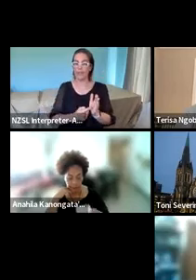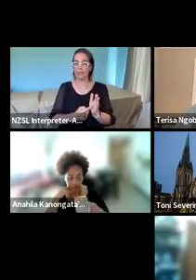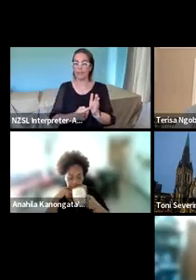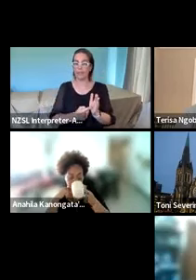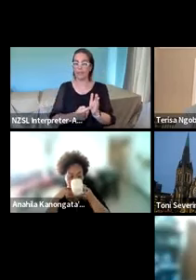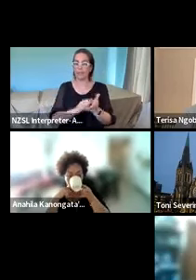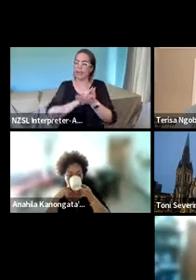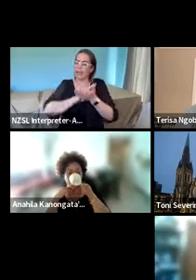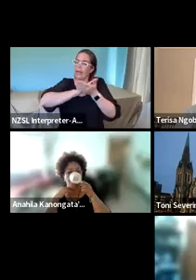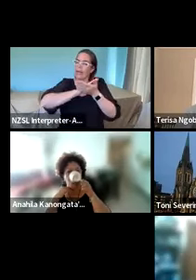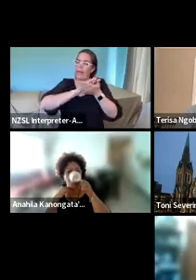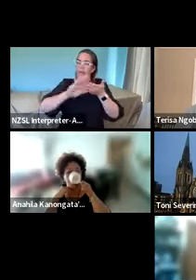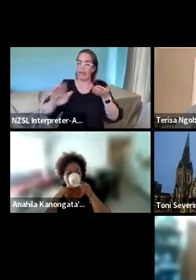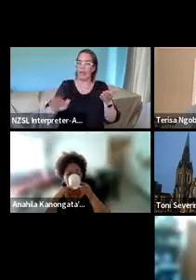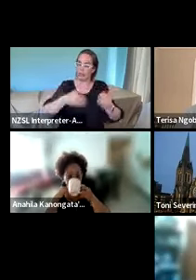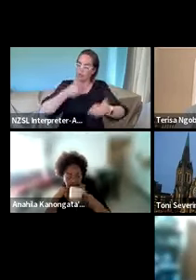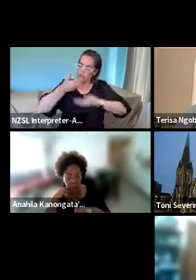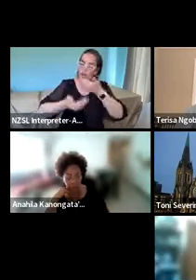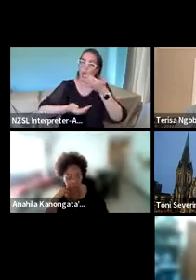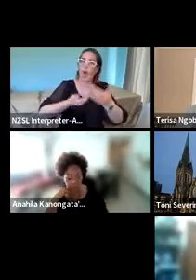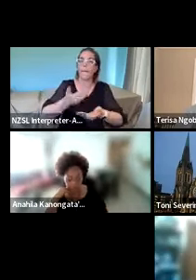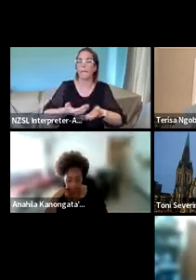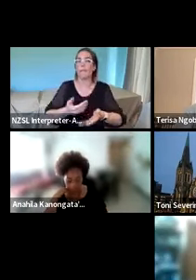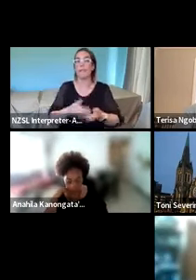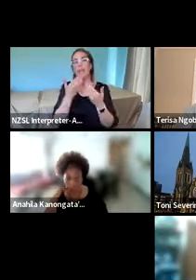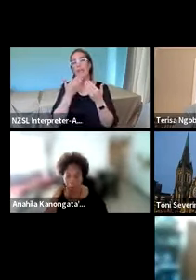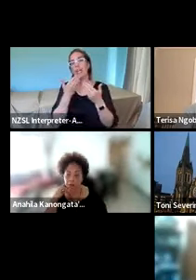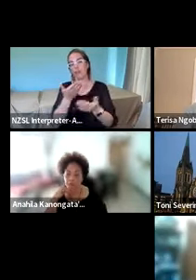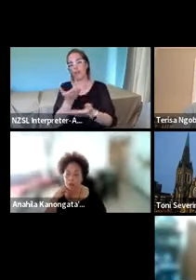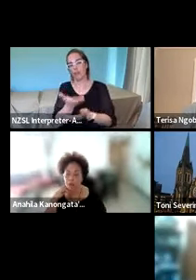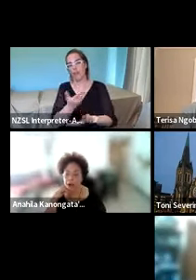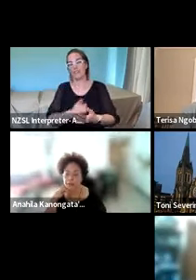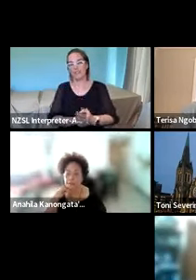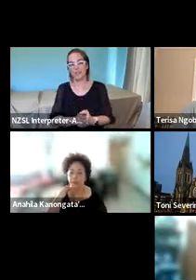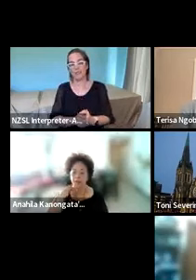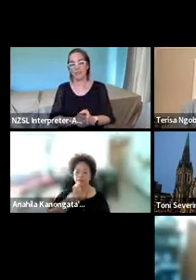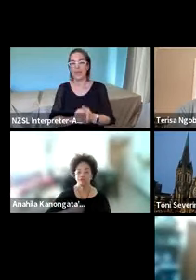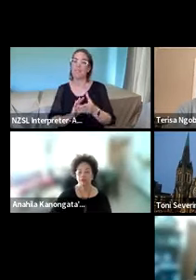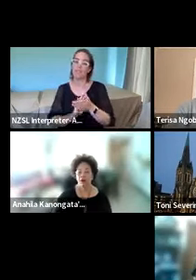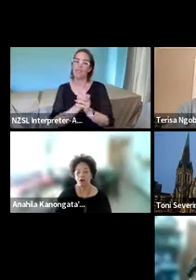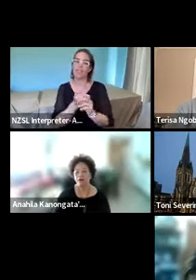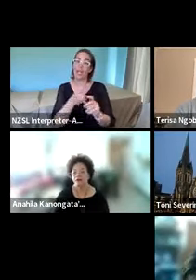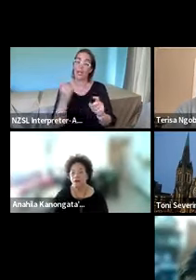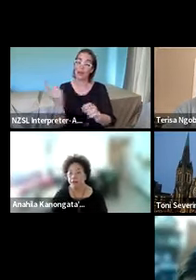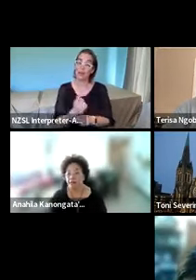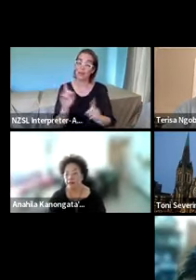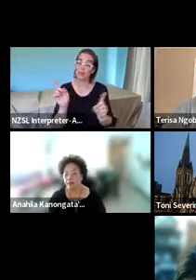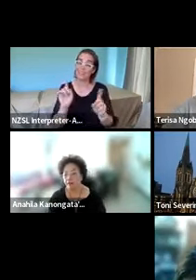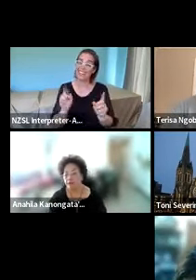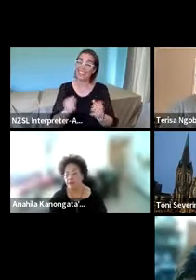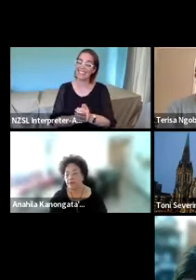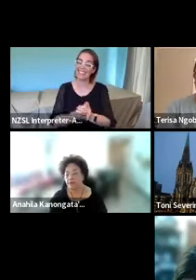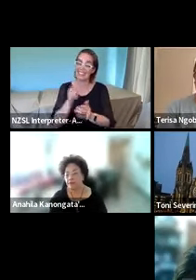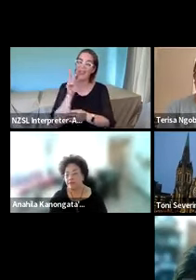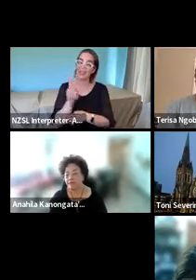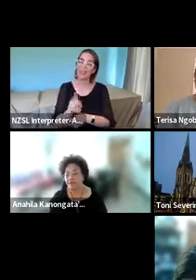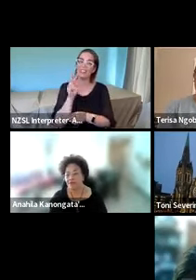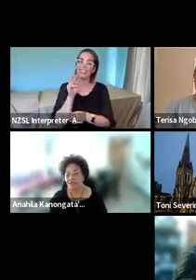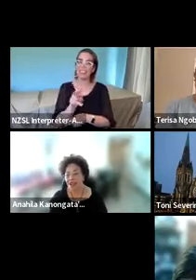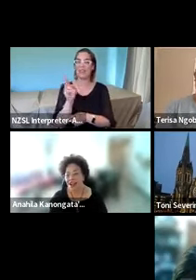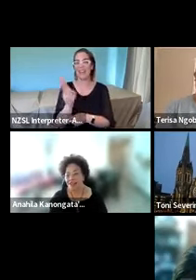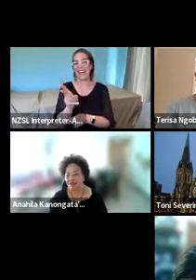really clearly been described for us. Thank you for that, and appreciate you coming before us today. Look forward to seeing you again,